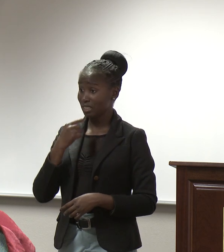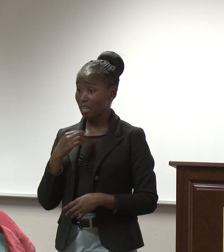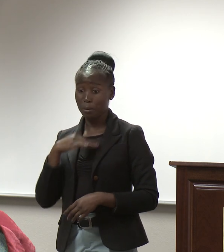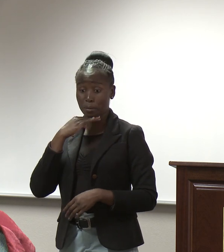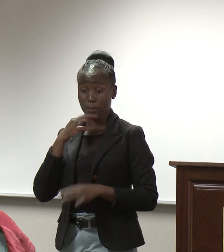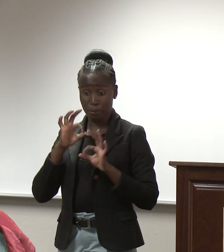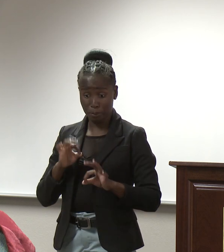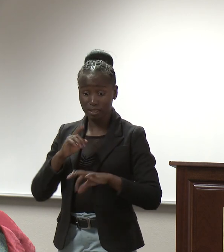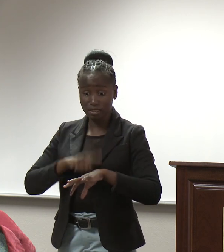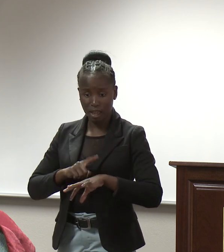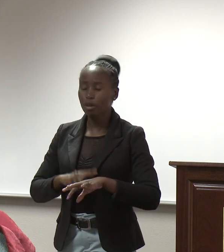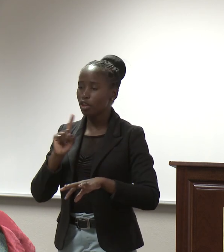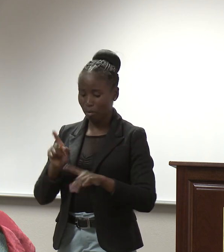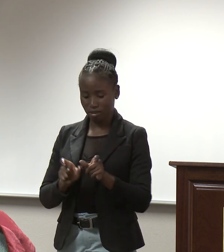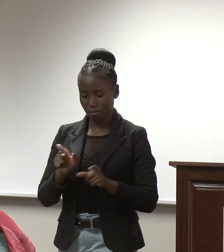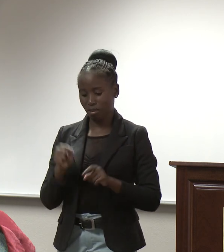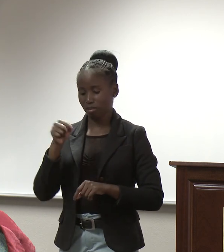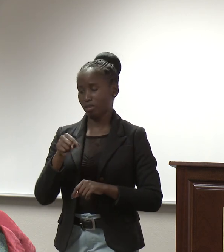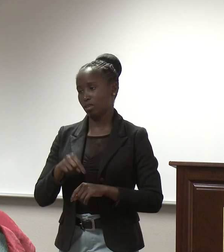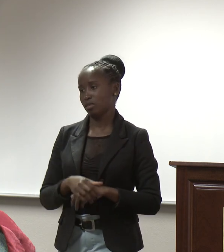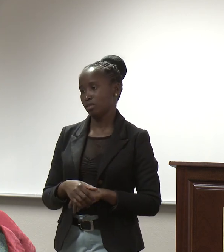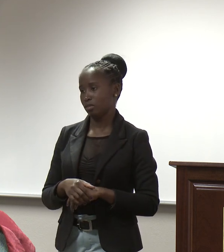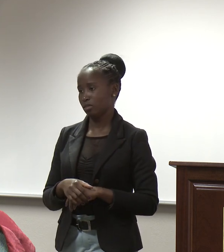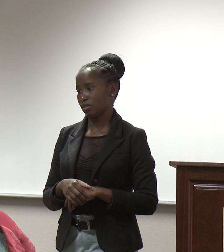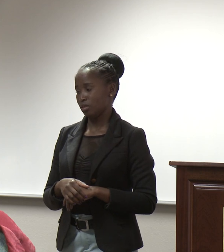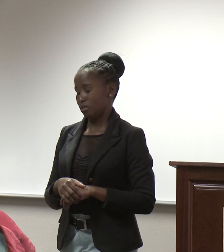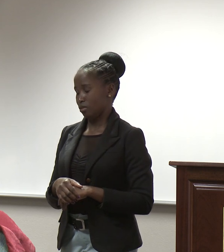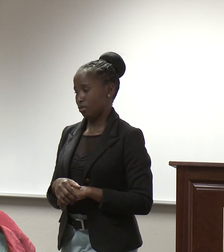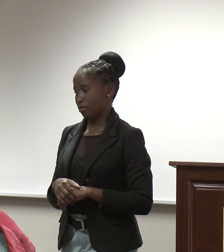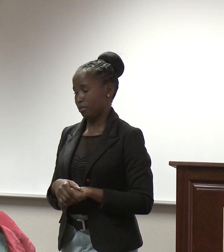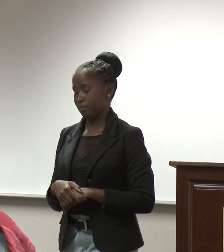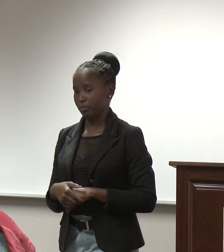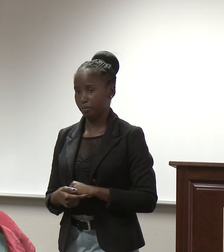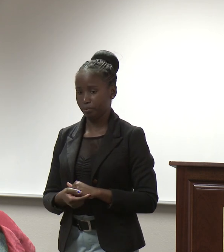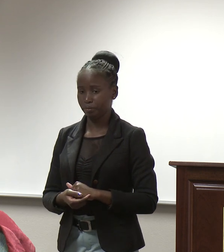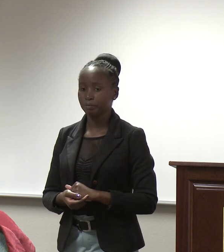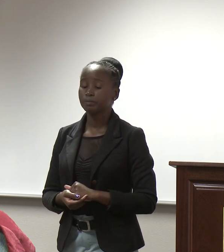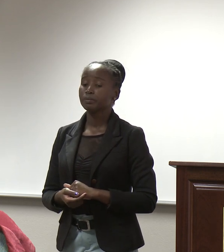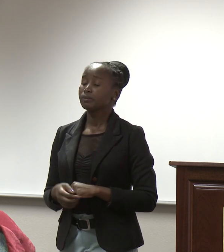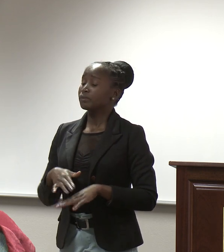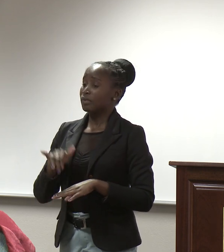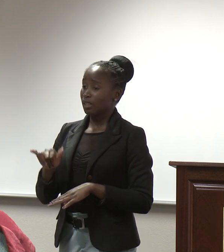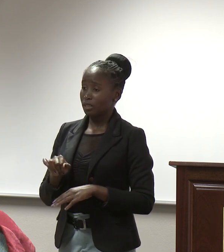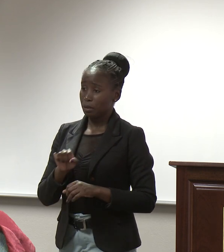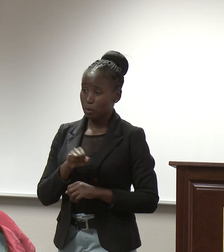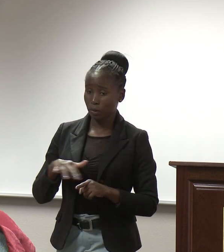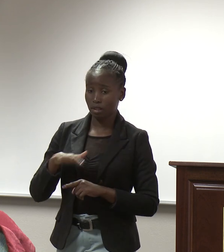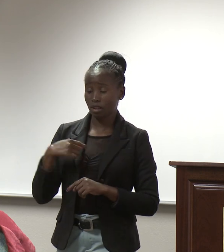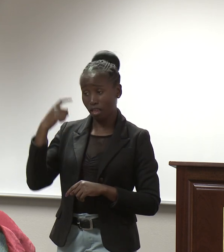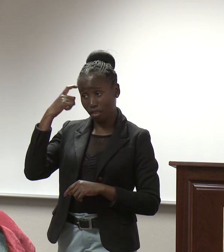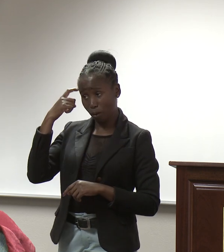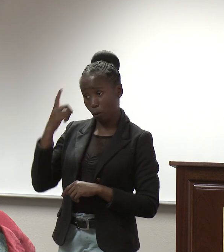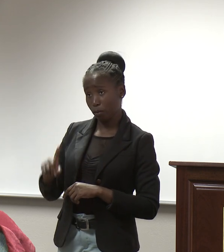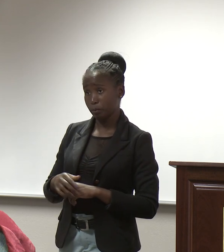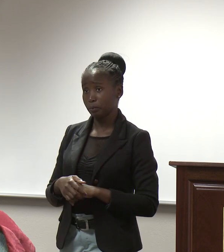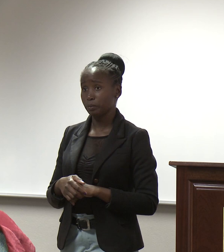really time. Under these conditions, I think that the university moves on more from